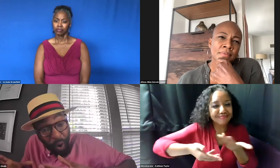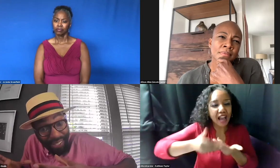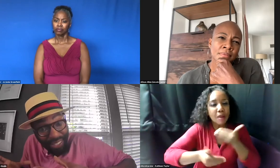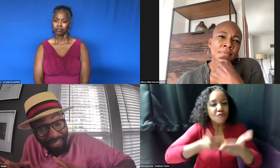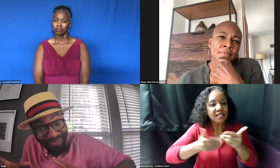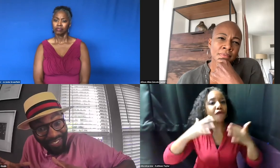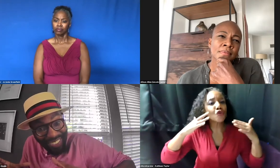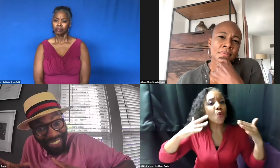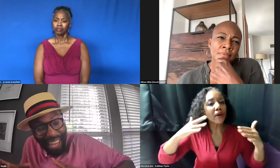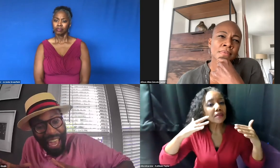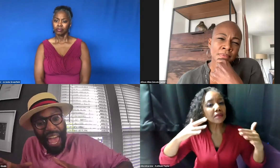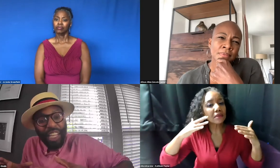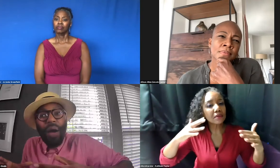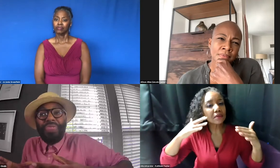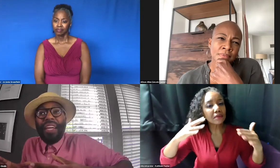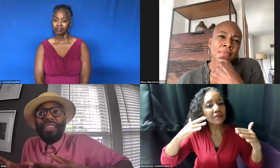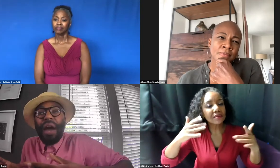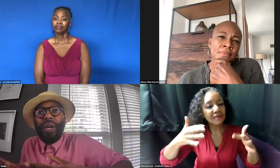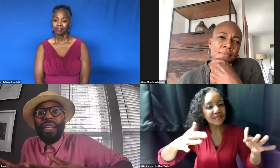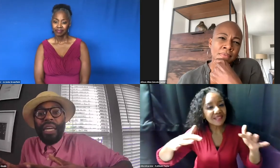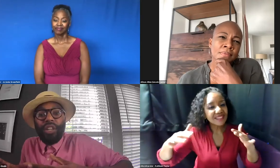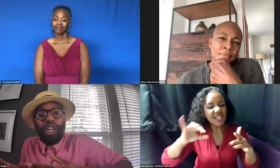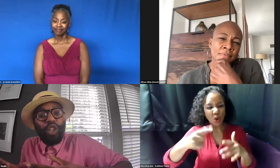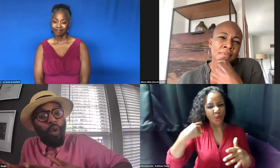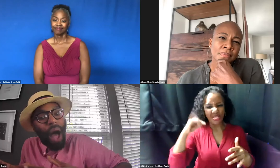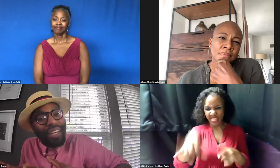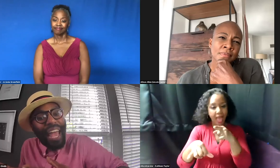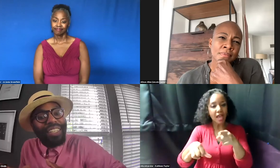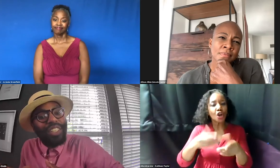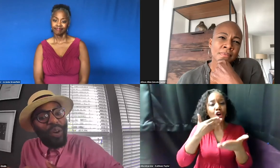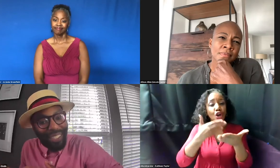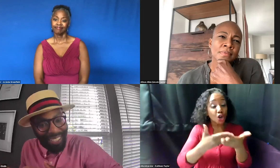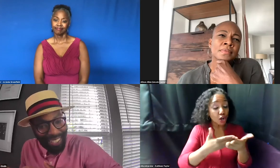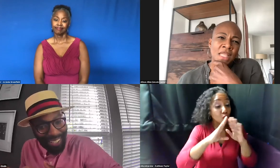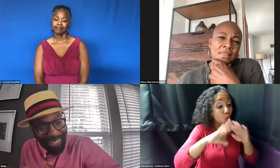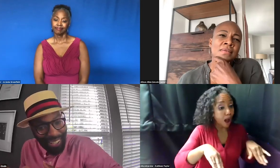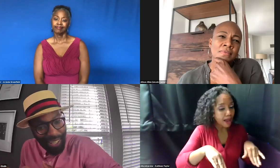of noise. And so I think that we need good quiet and good